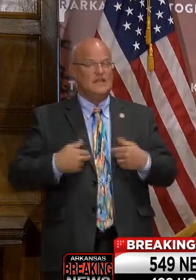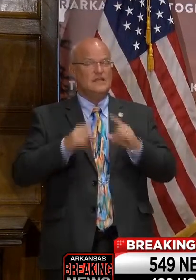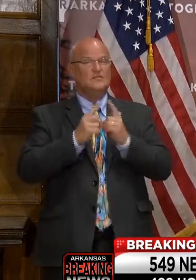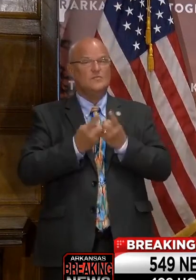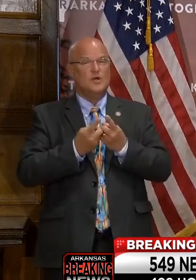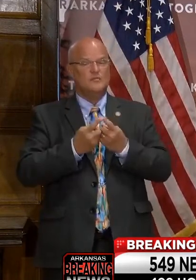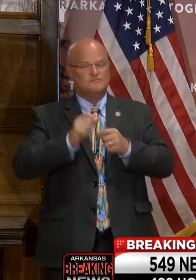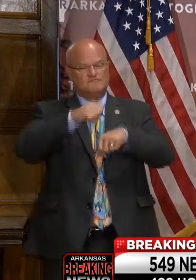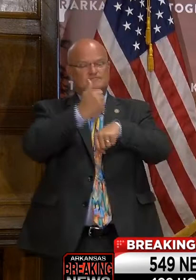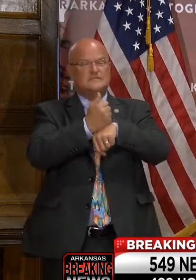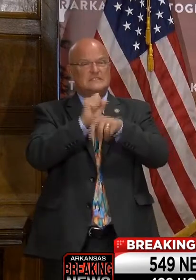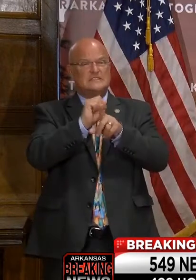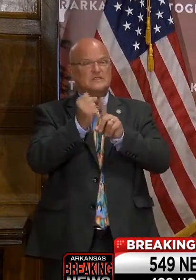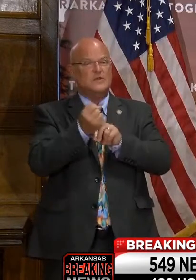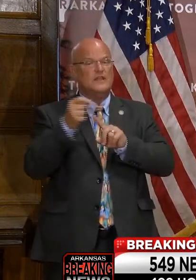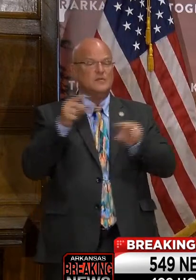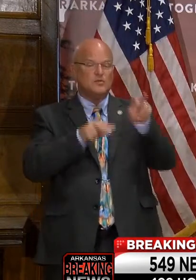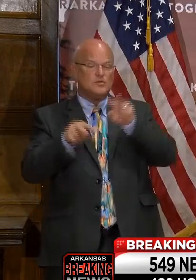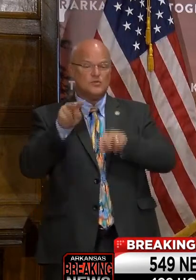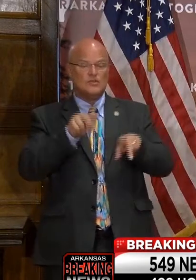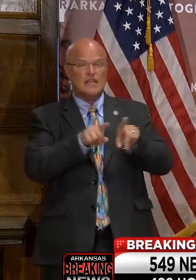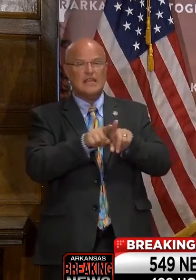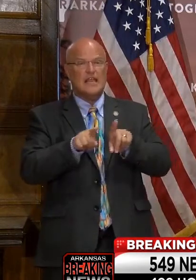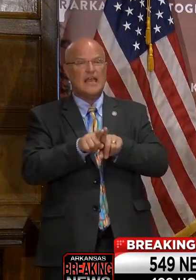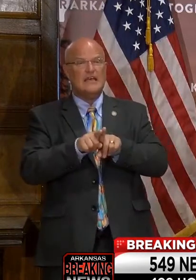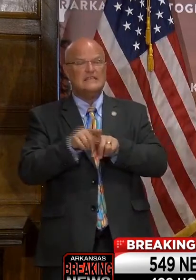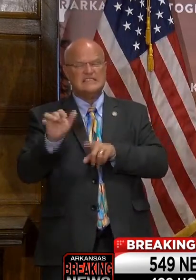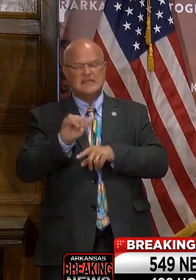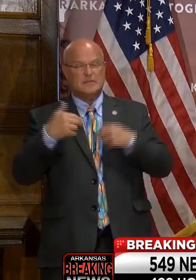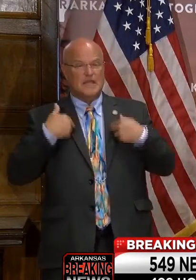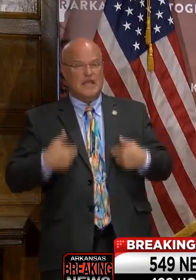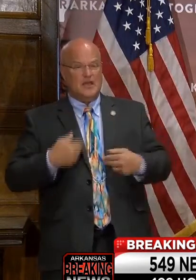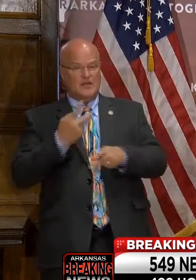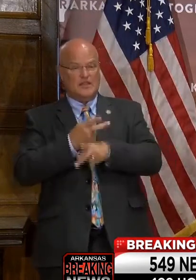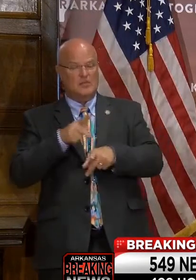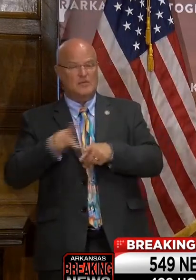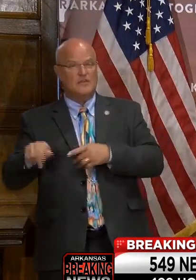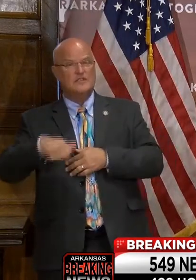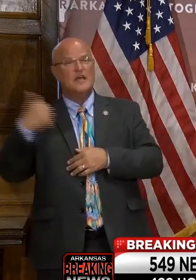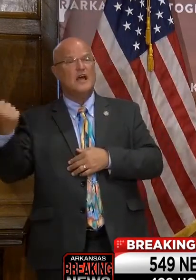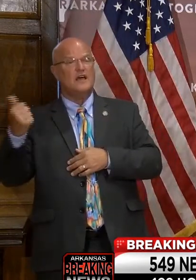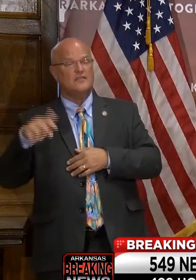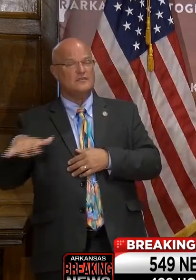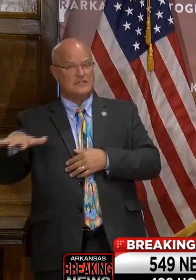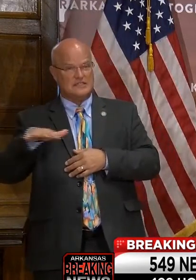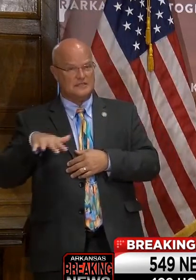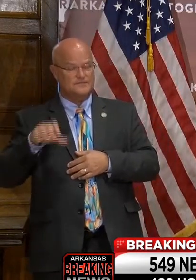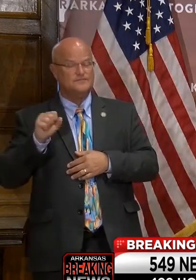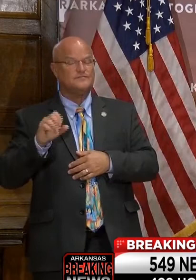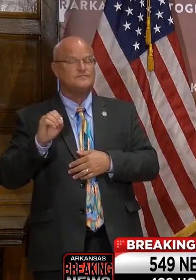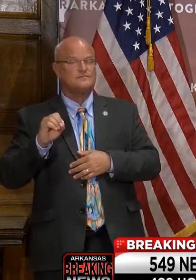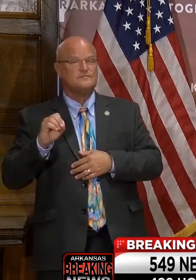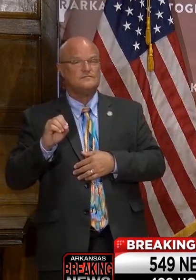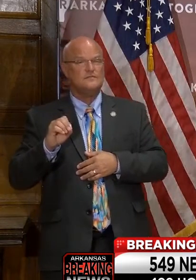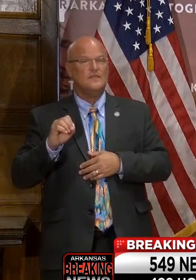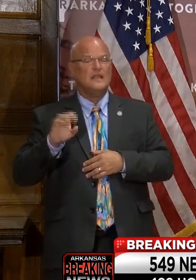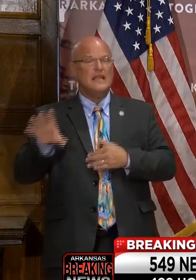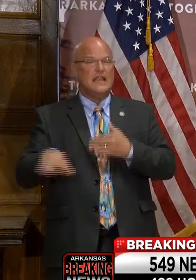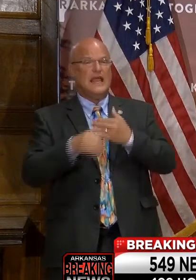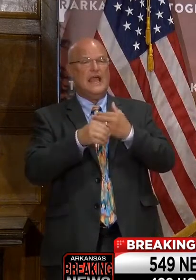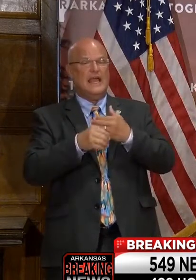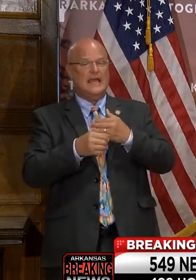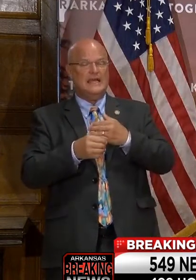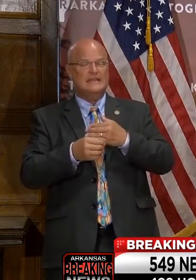create a situation where they are being looked at as similar to healthcare professionals in other settings. All right, so there is an added layer